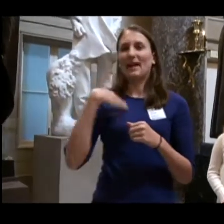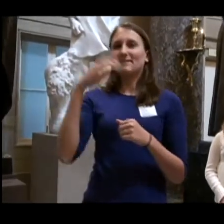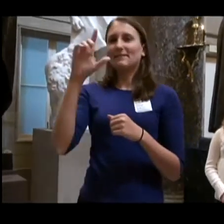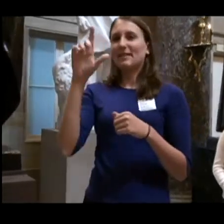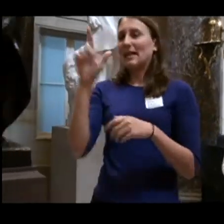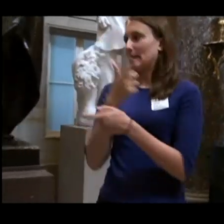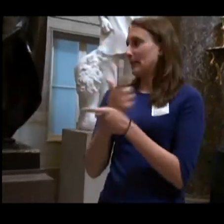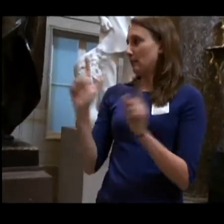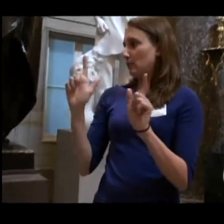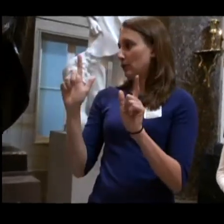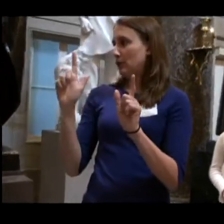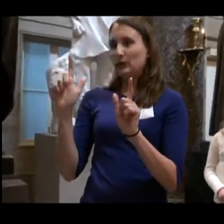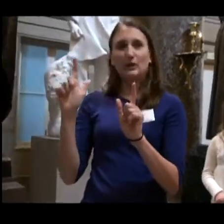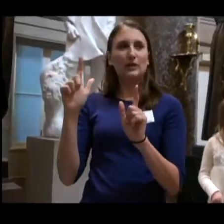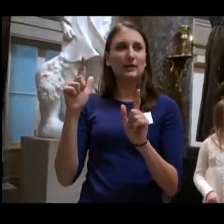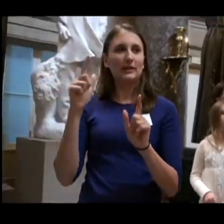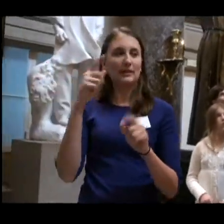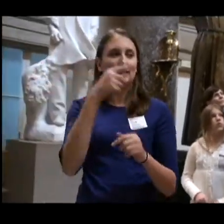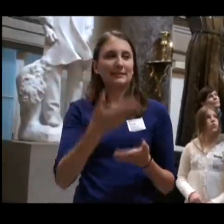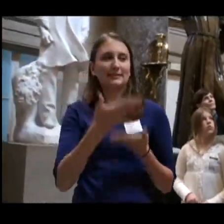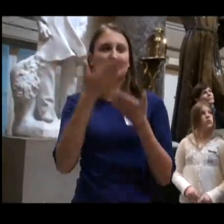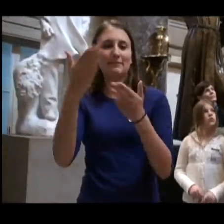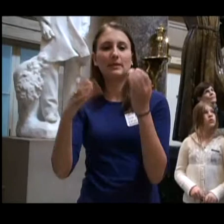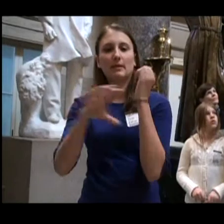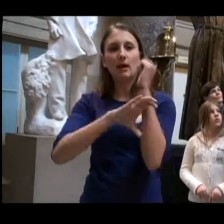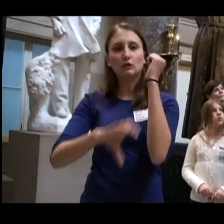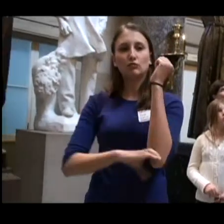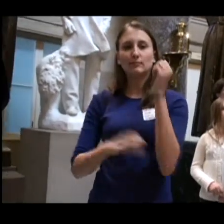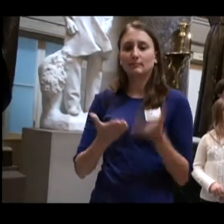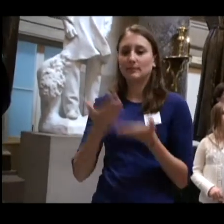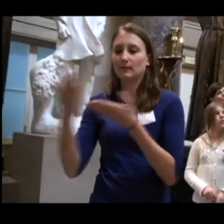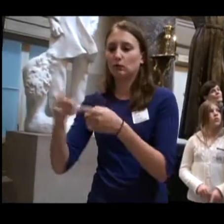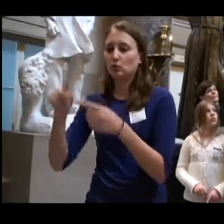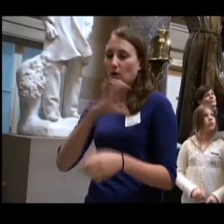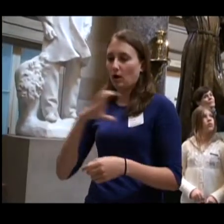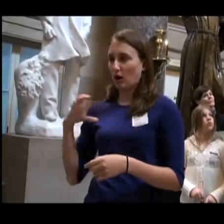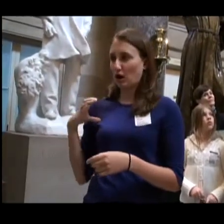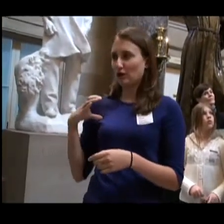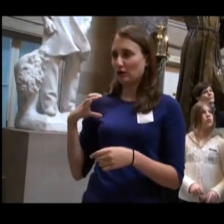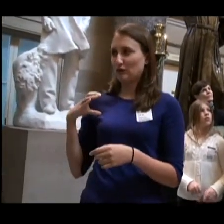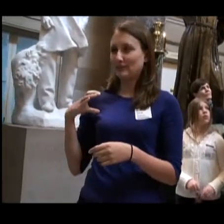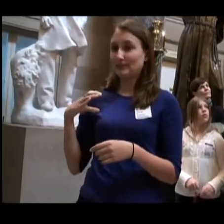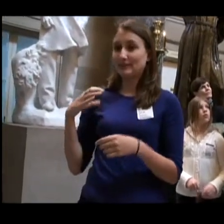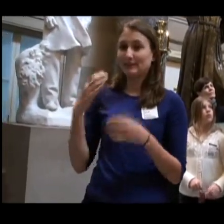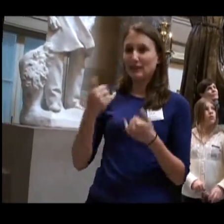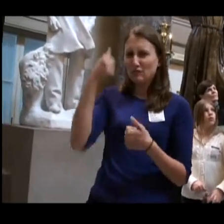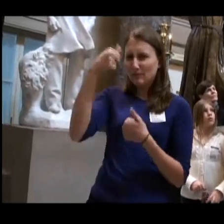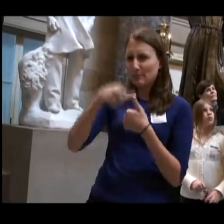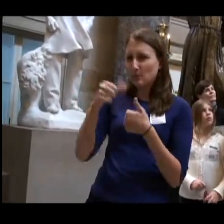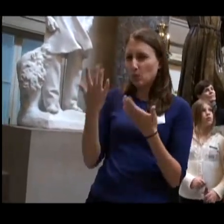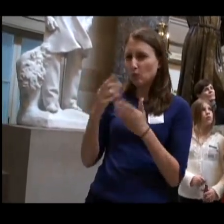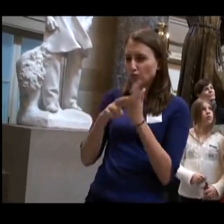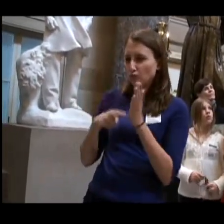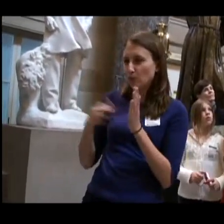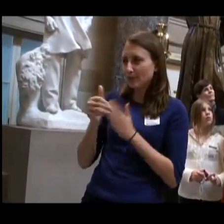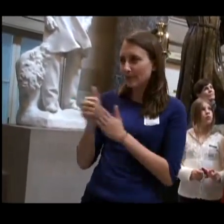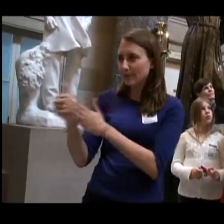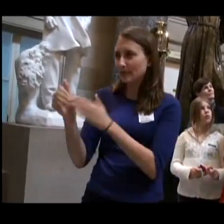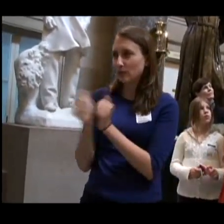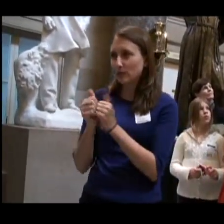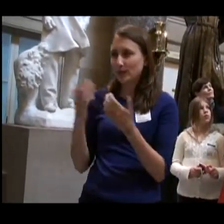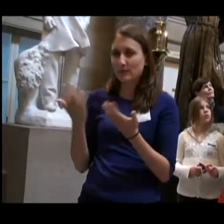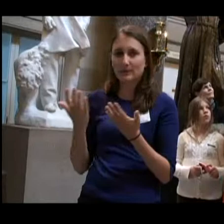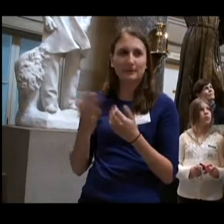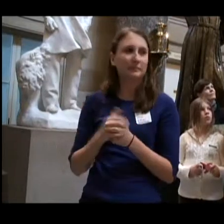the Constitution. She's handing it down to Congress, just so they remember the rules in which they were guided upon. Down below is an